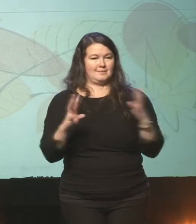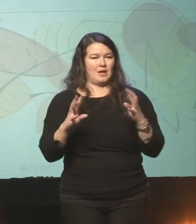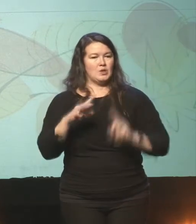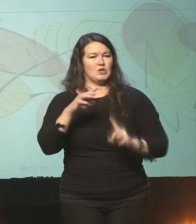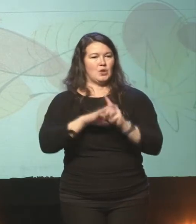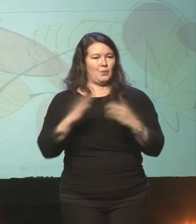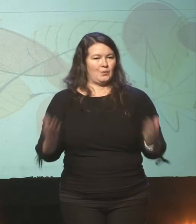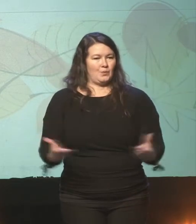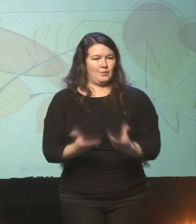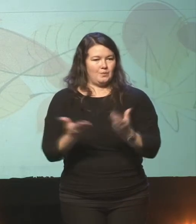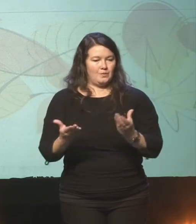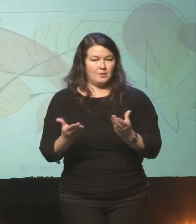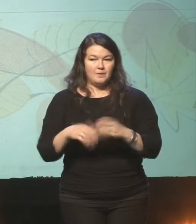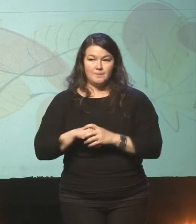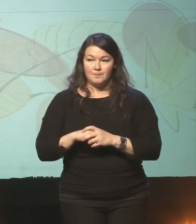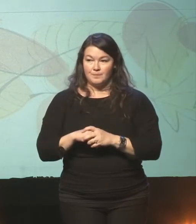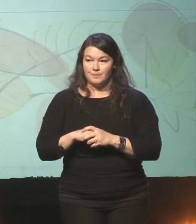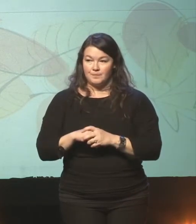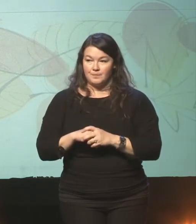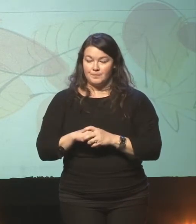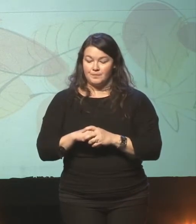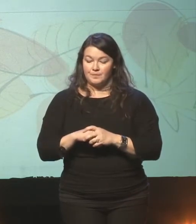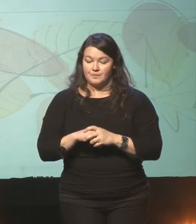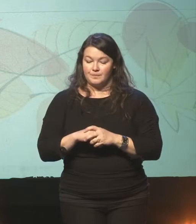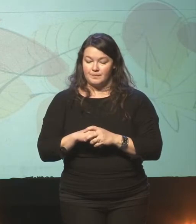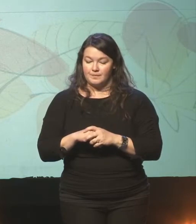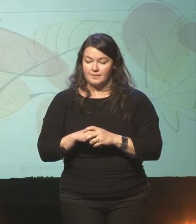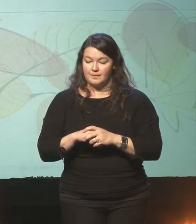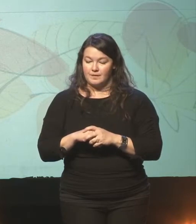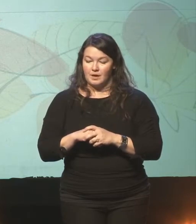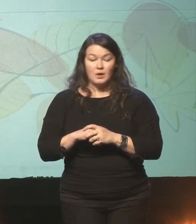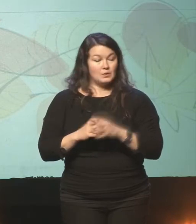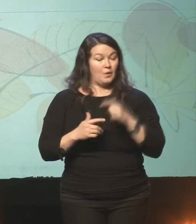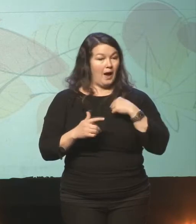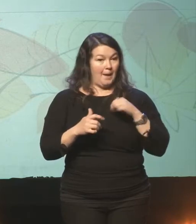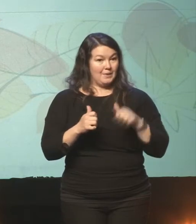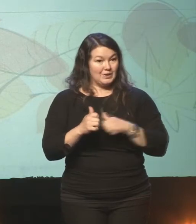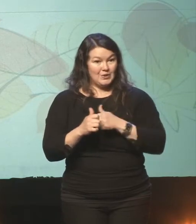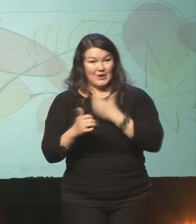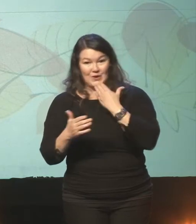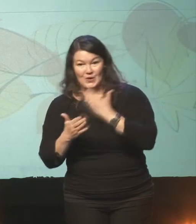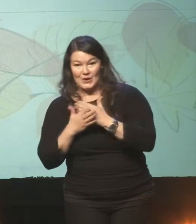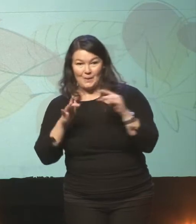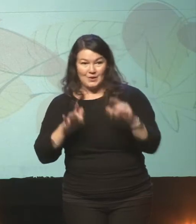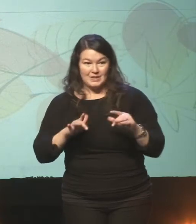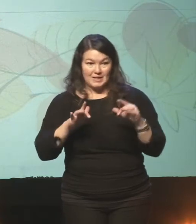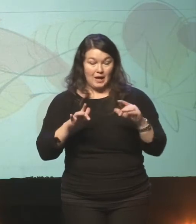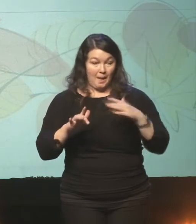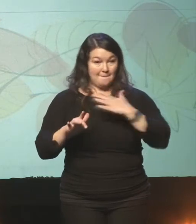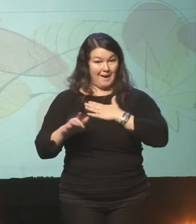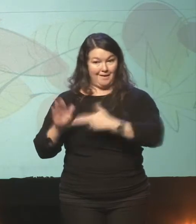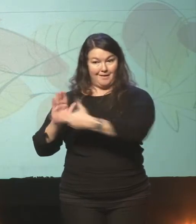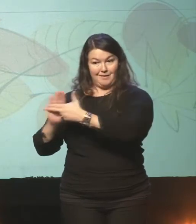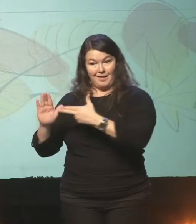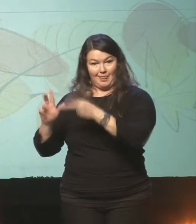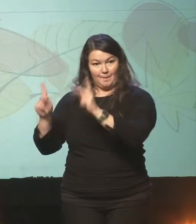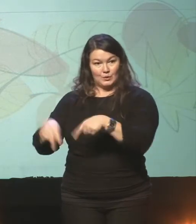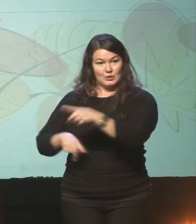as much as I am being pursued by goodness and mercy, the ones that I think of as enemies are also being